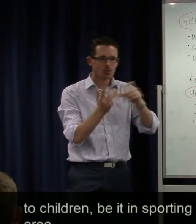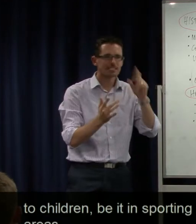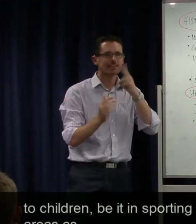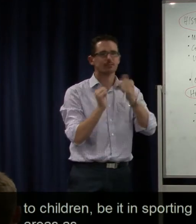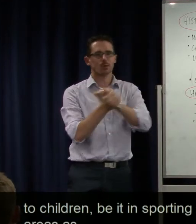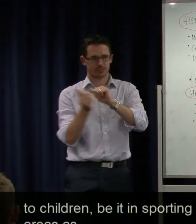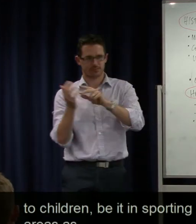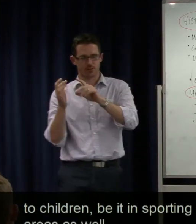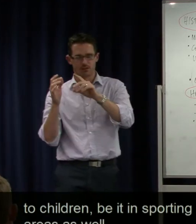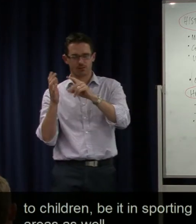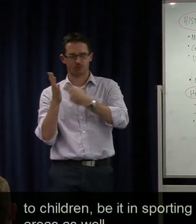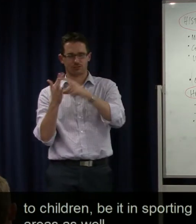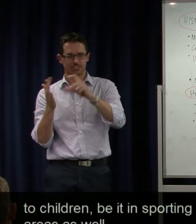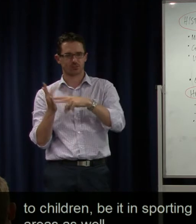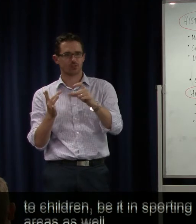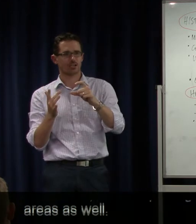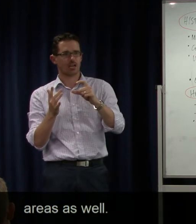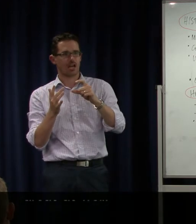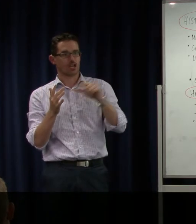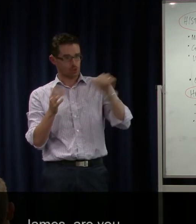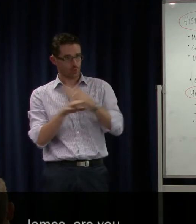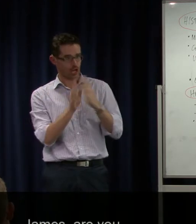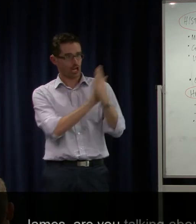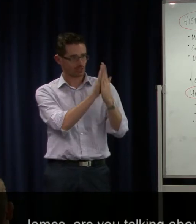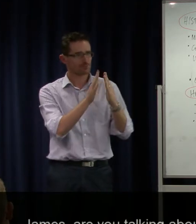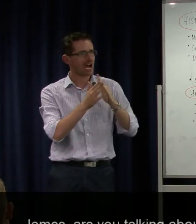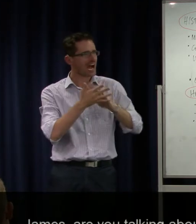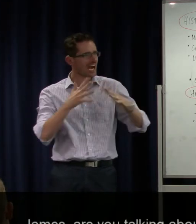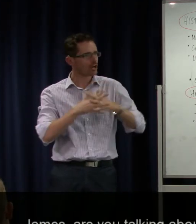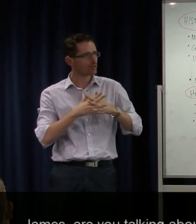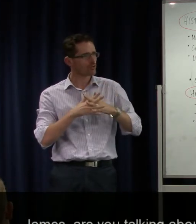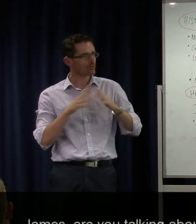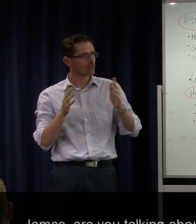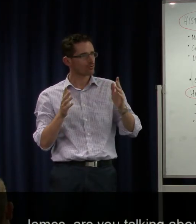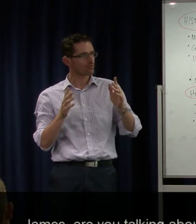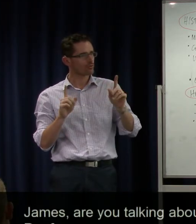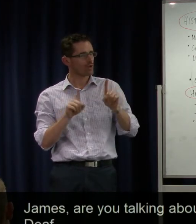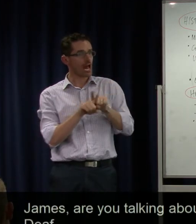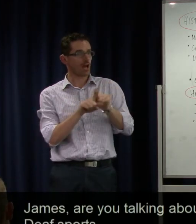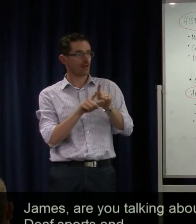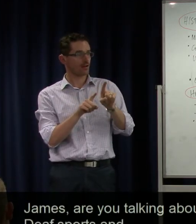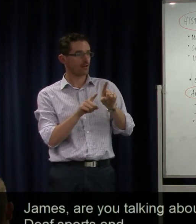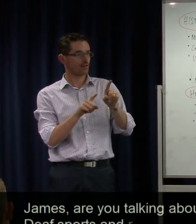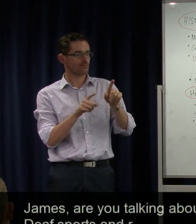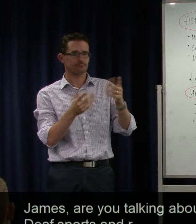talking about Deaf Victoria, Deaf Sports and Recreation Victoria should work closely together, but how do you see that